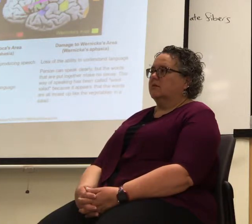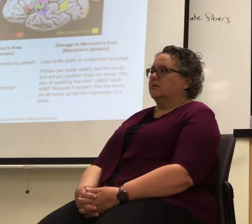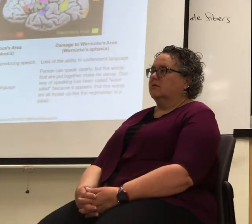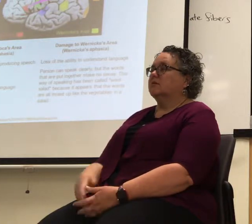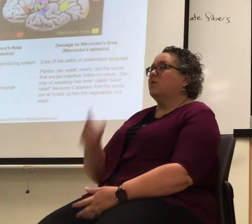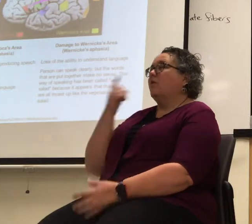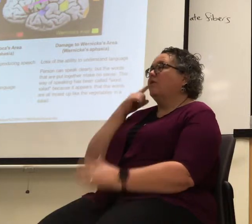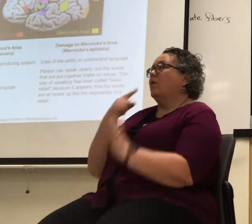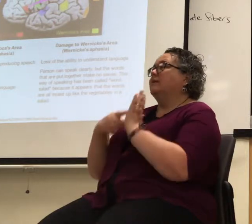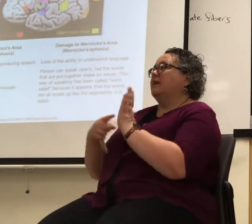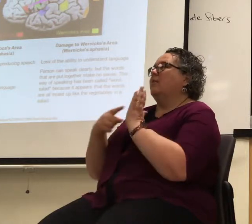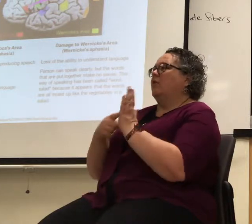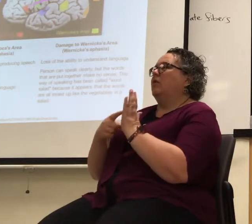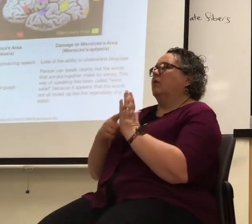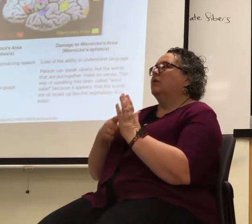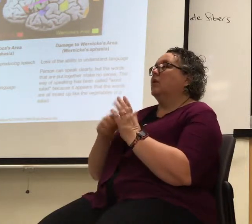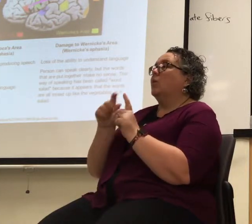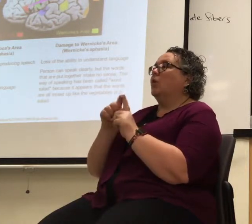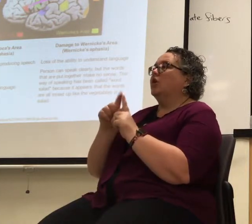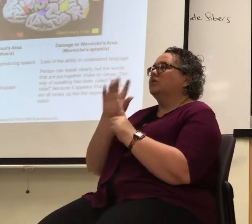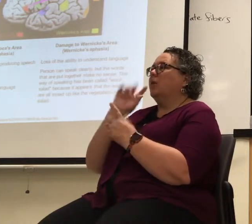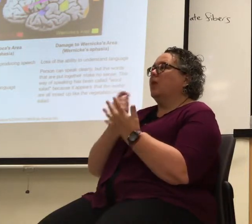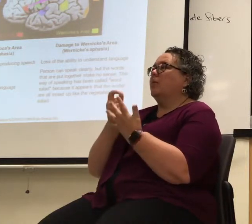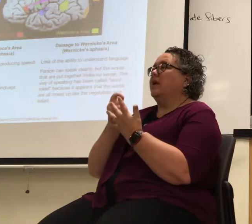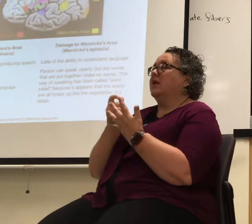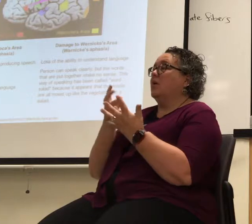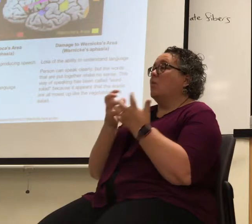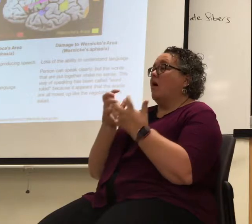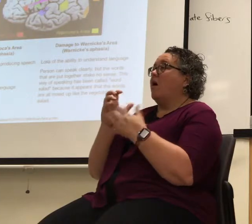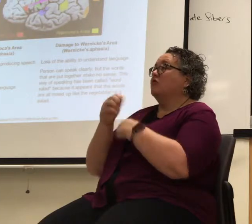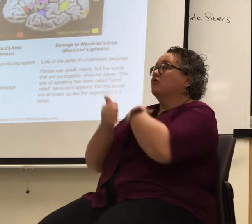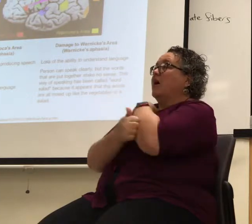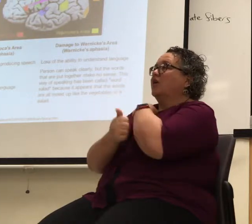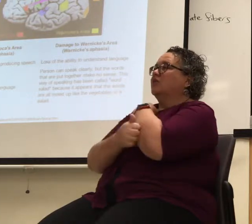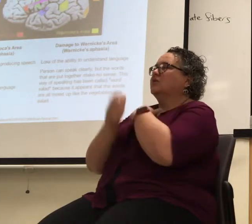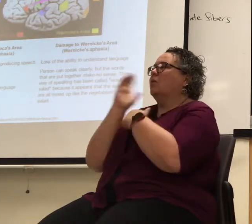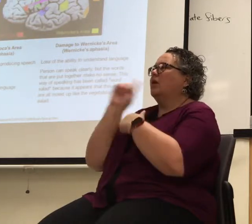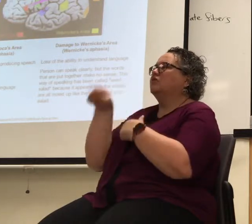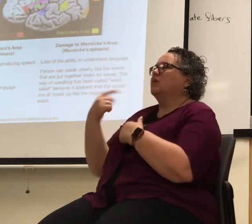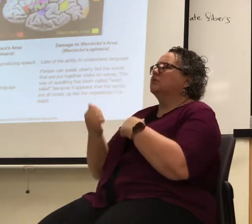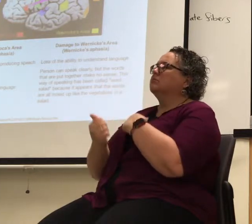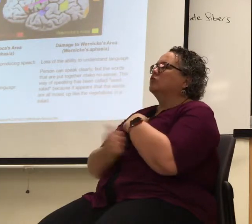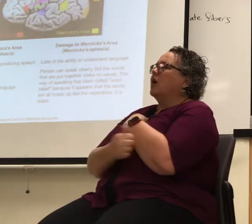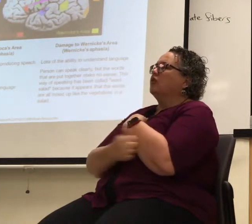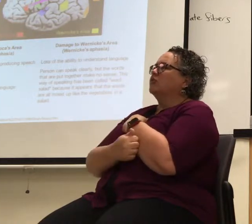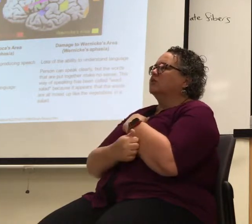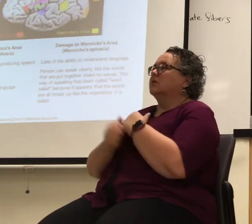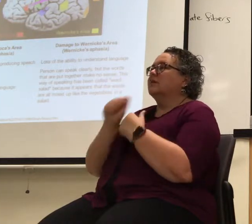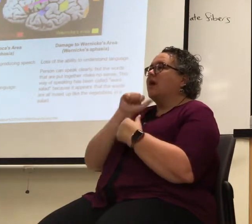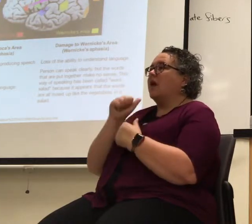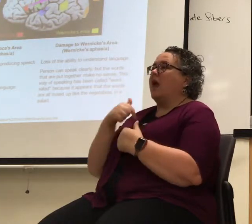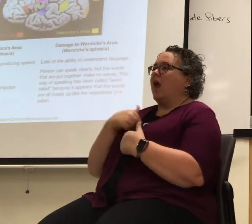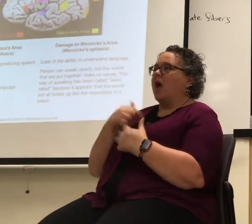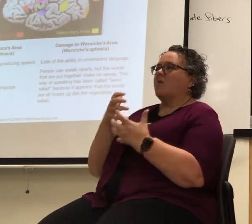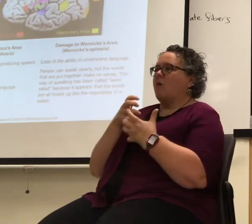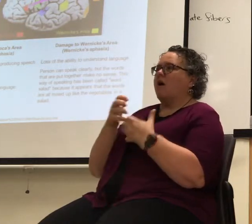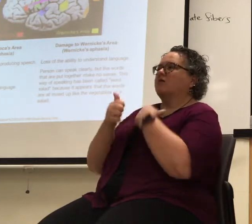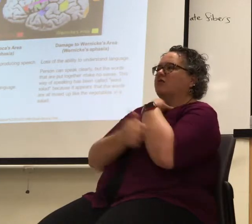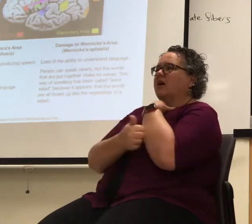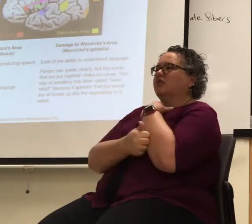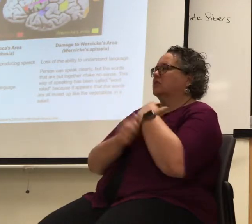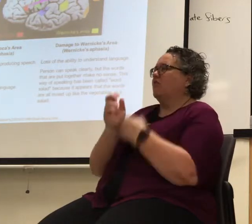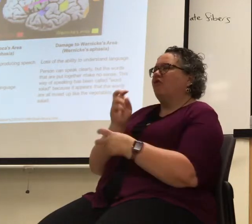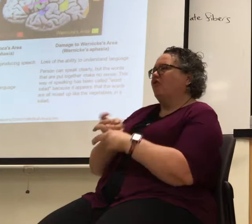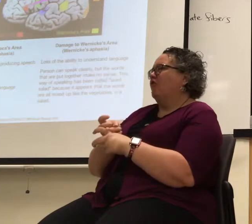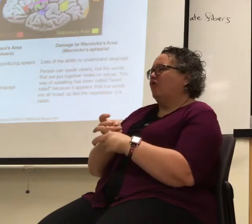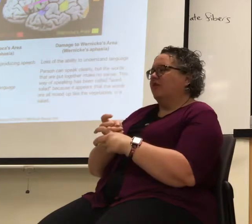So for example, you'll omit words. Like if you want crackers, you'll just say crackers. You don't say I want crackers, it's too hard. Okay,